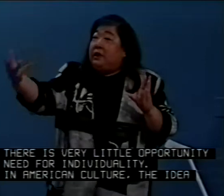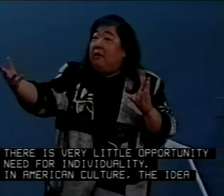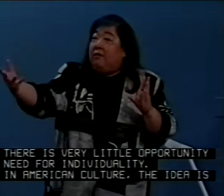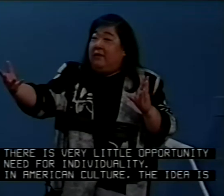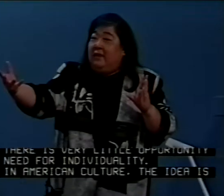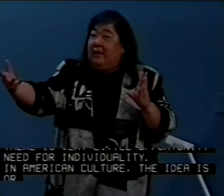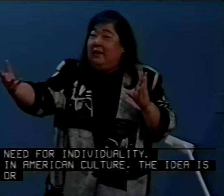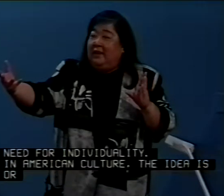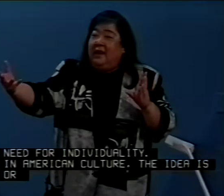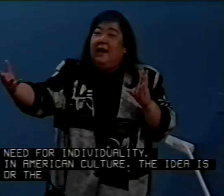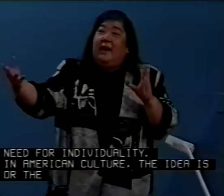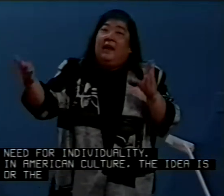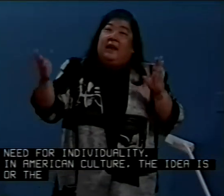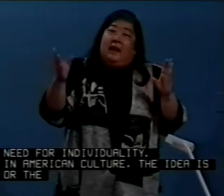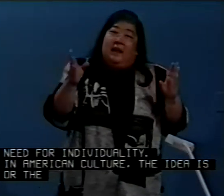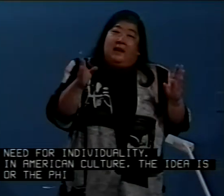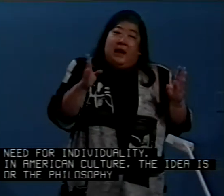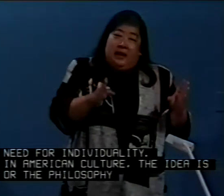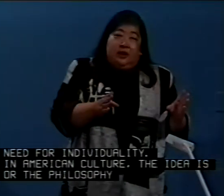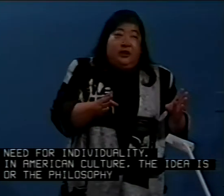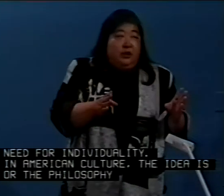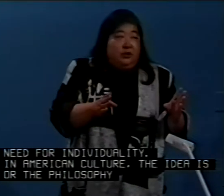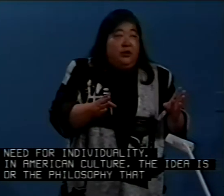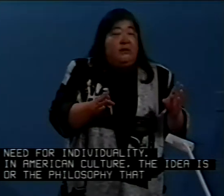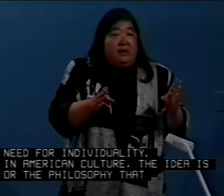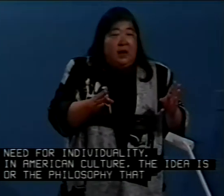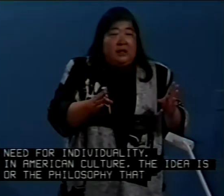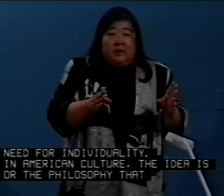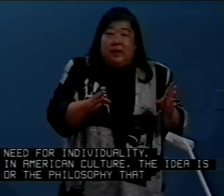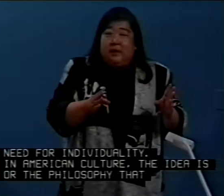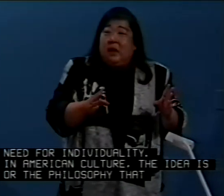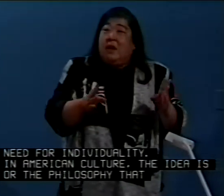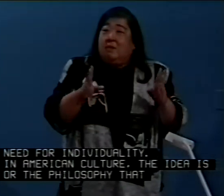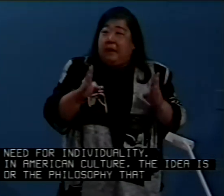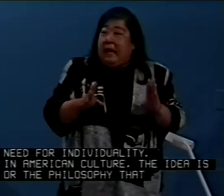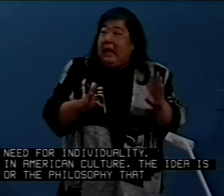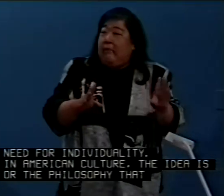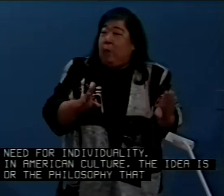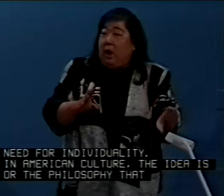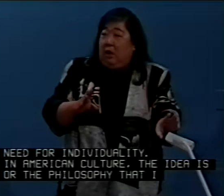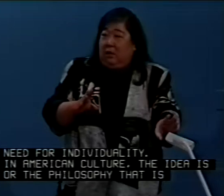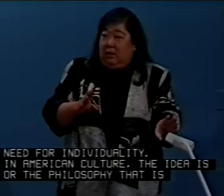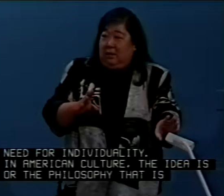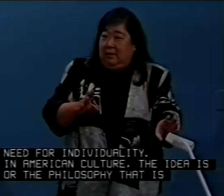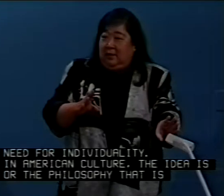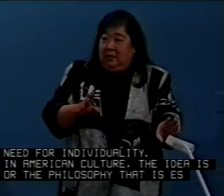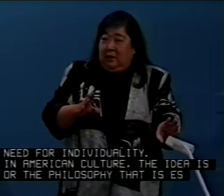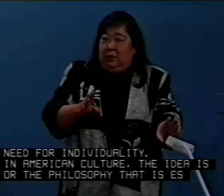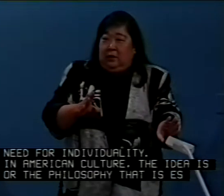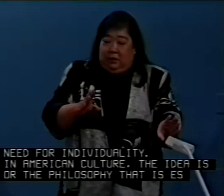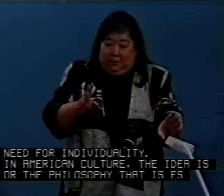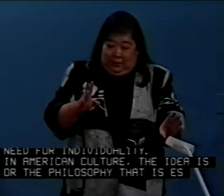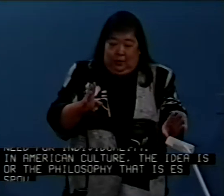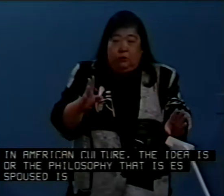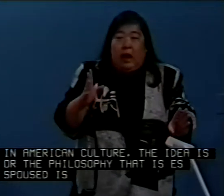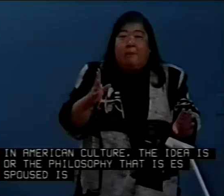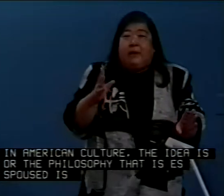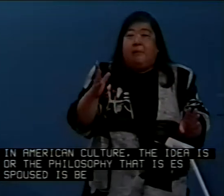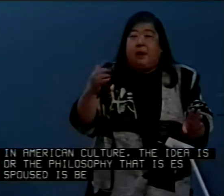yourself. In Asian culture, the philosophy is, behave well. Do not be an